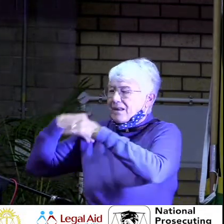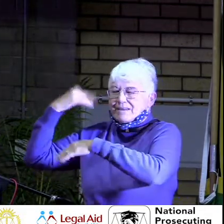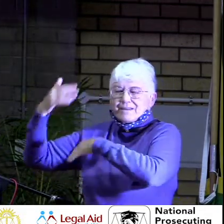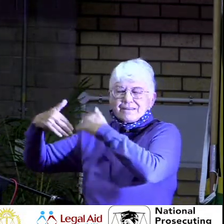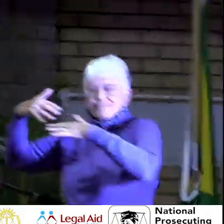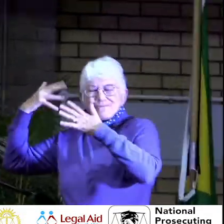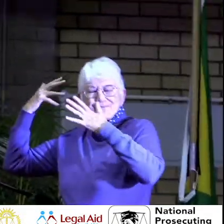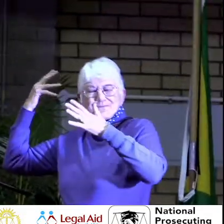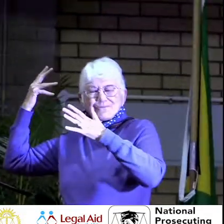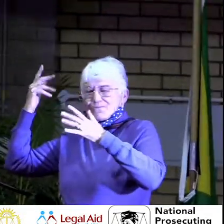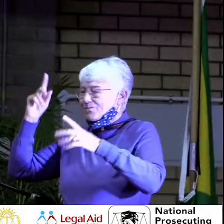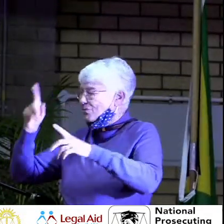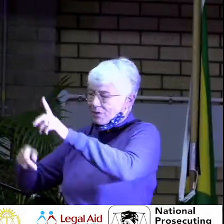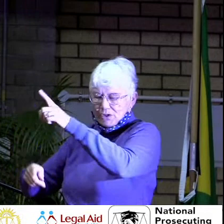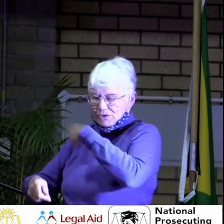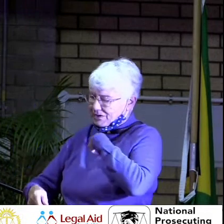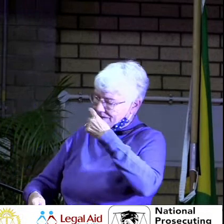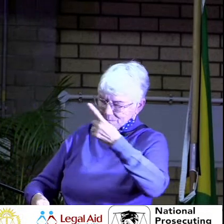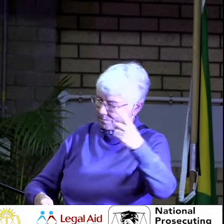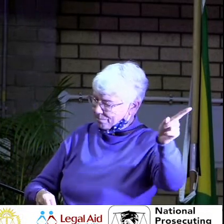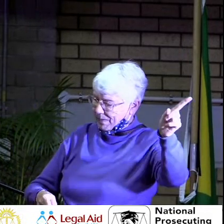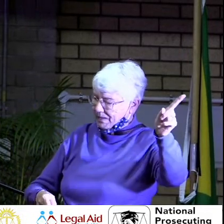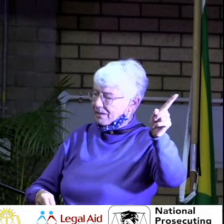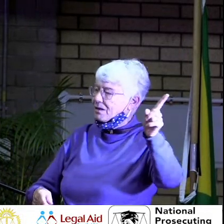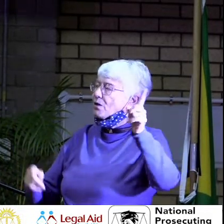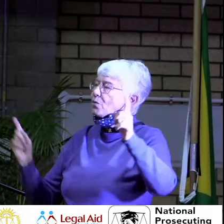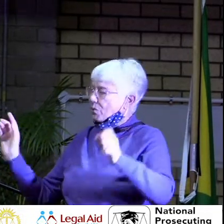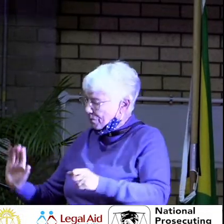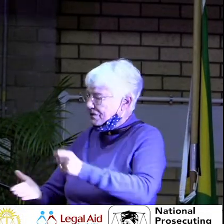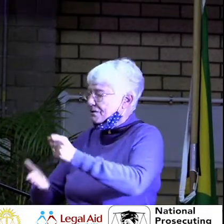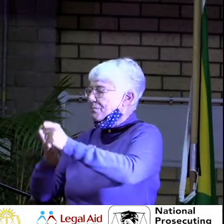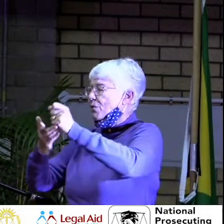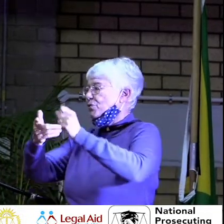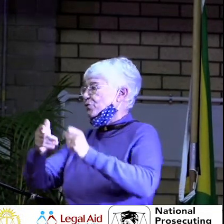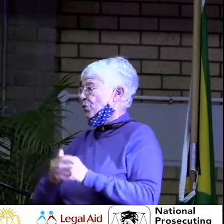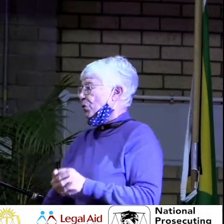and counselors. And then,